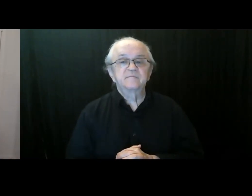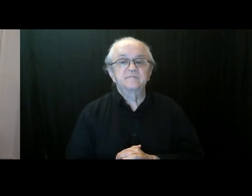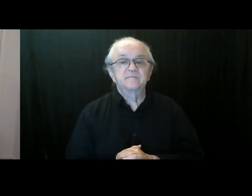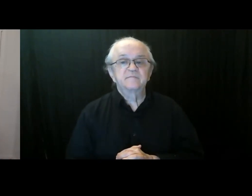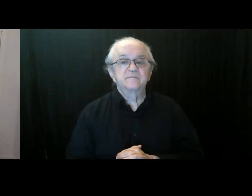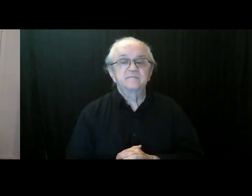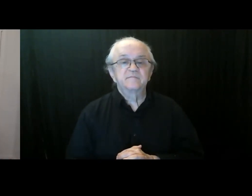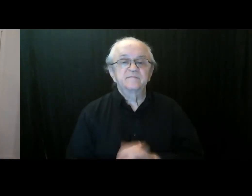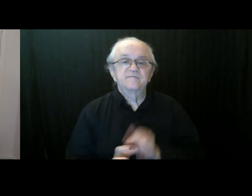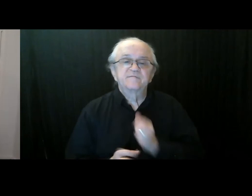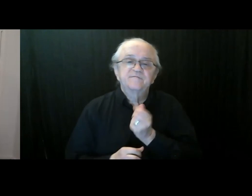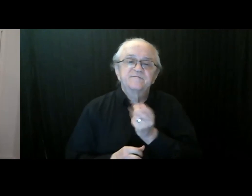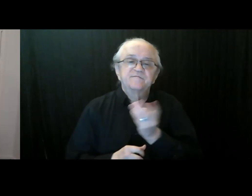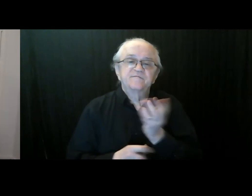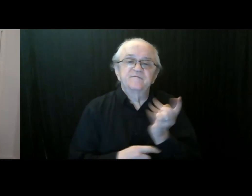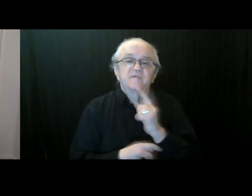A few days later,